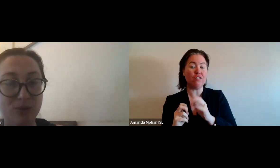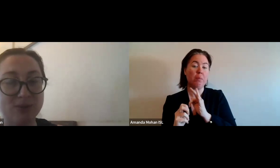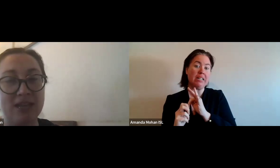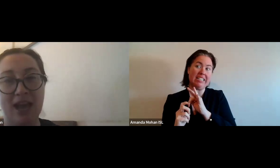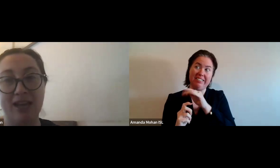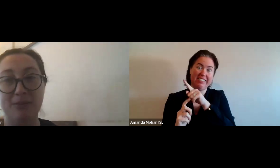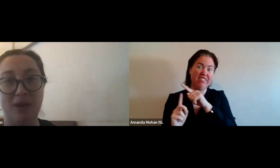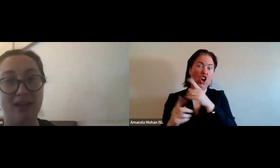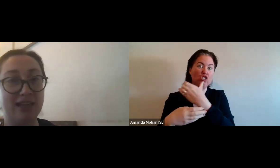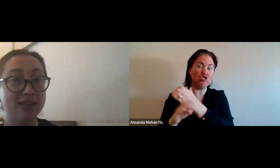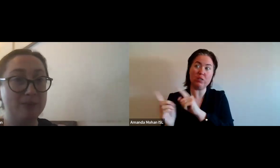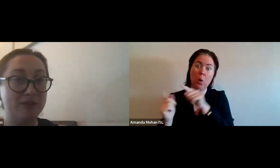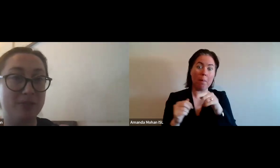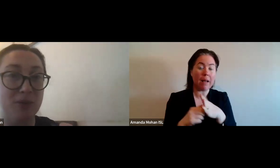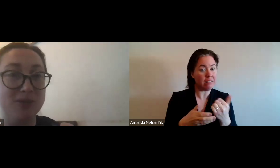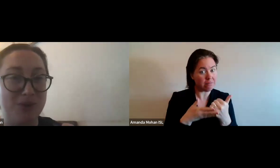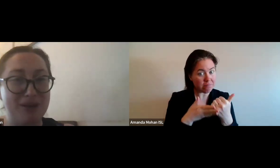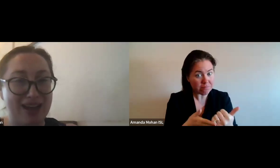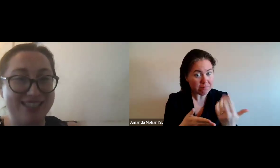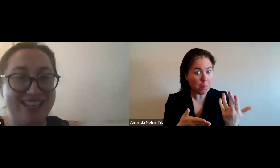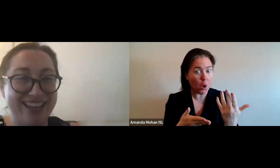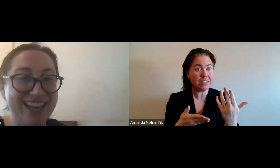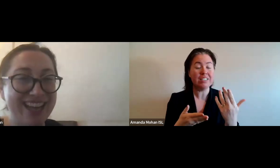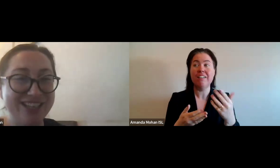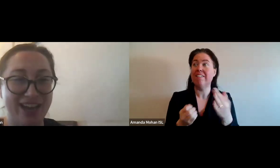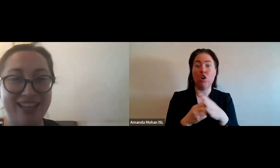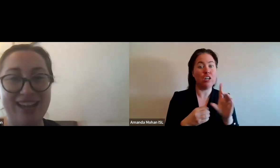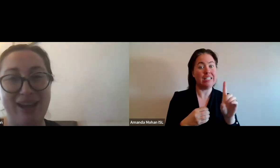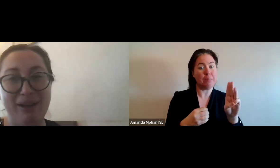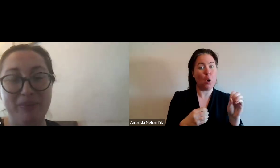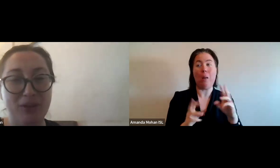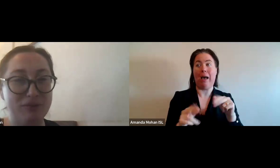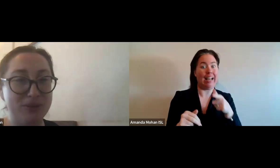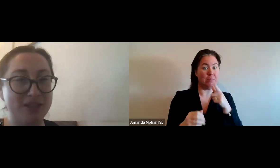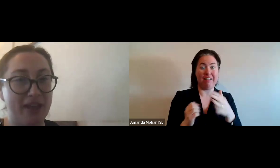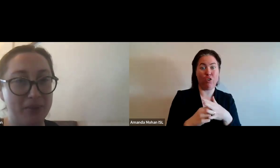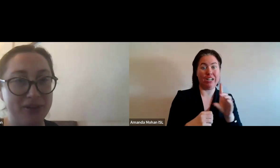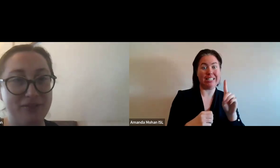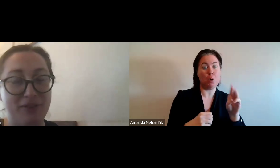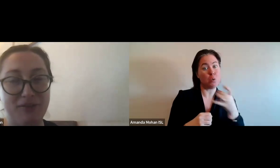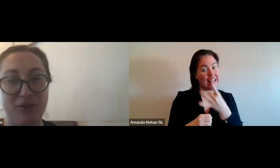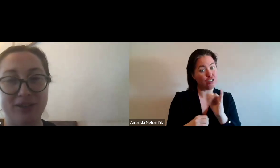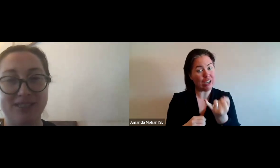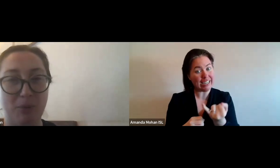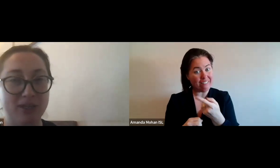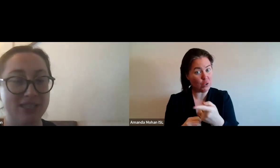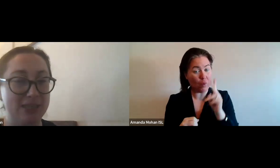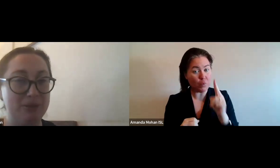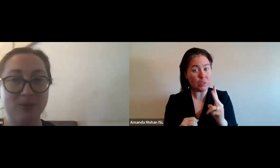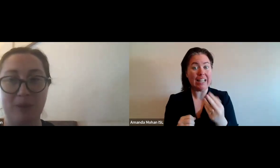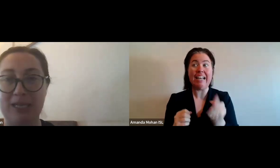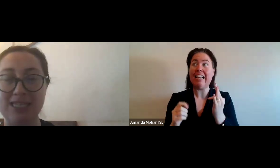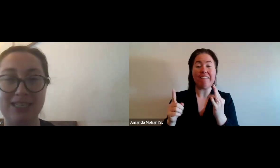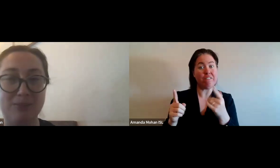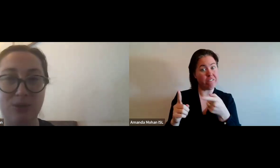to DPOs. And I can't speak for DPOs, so I will ask Jackie your views on that one, if there is support